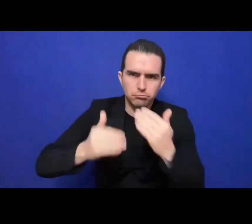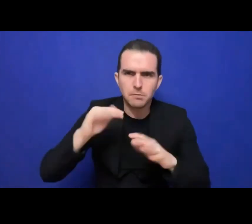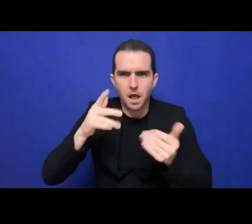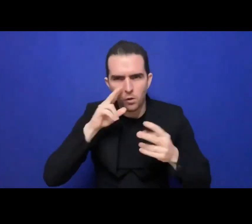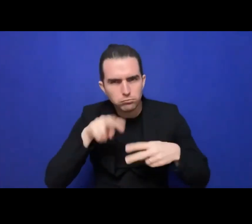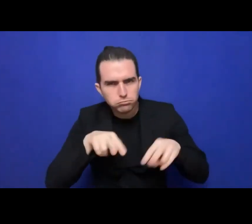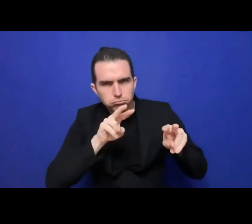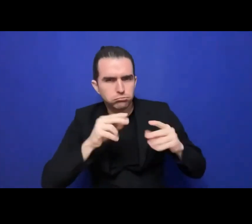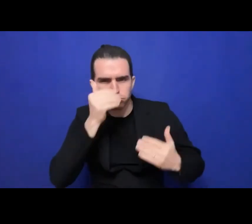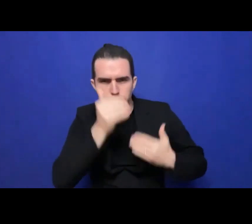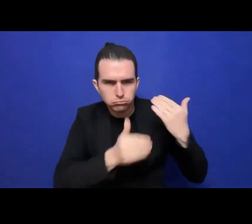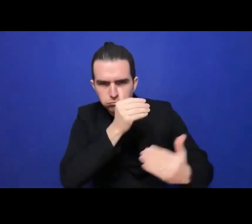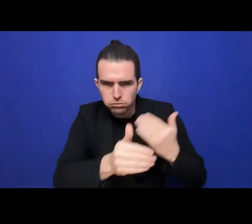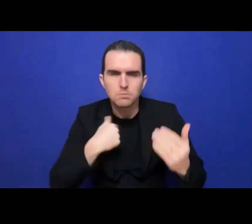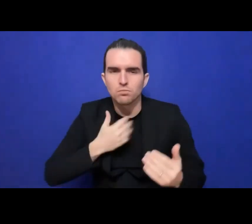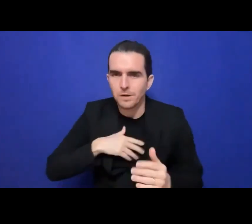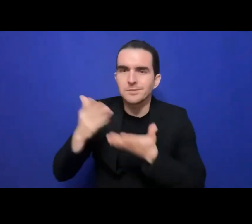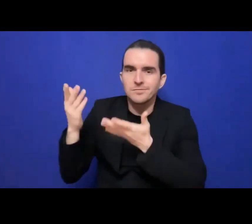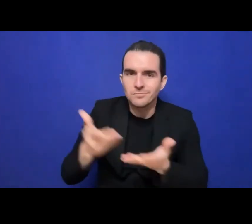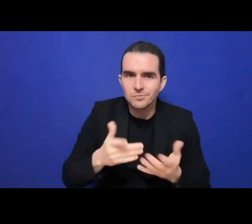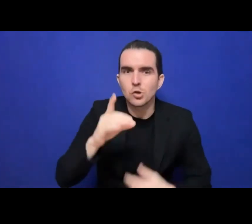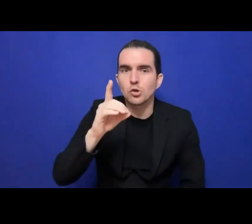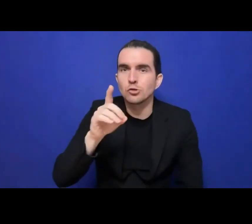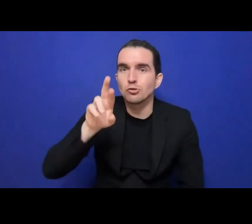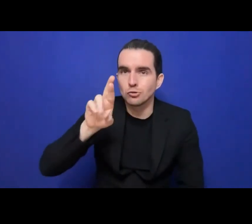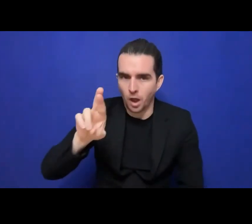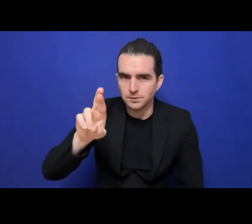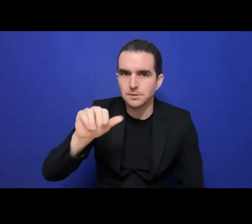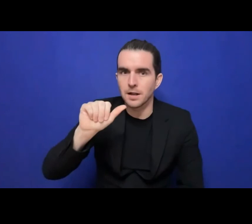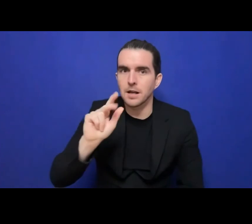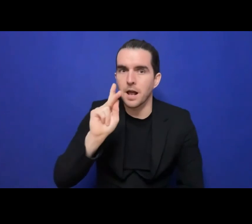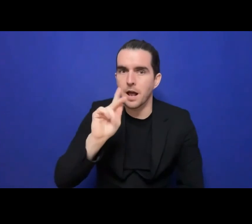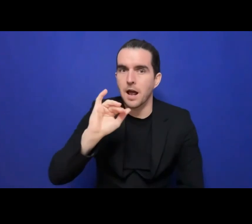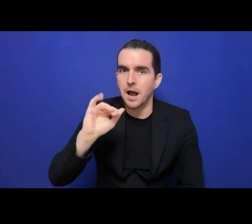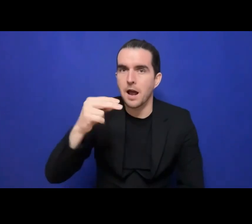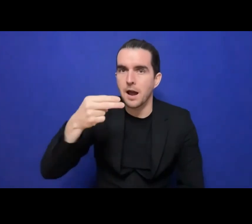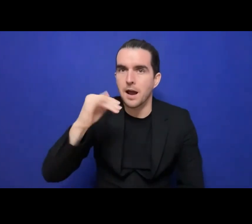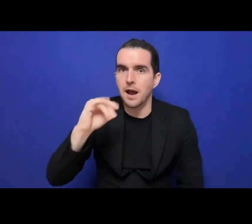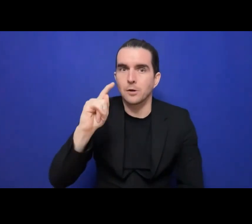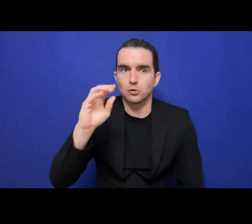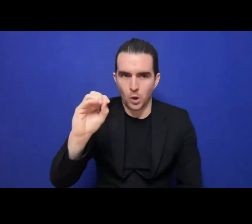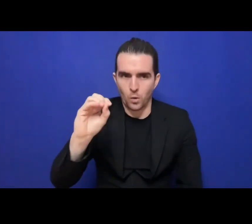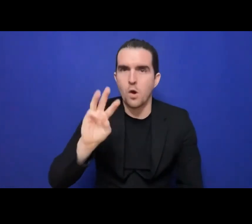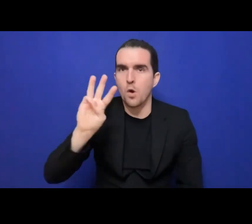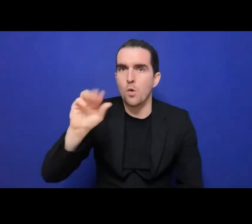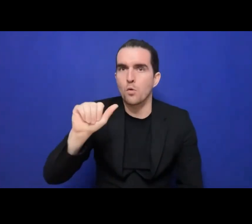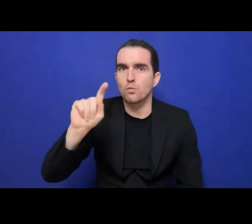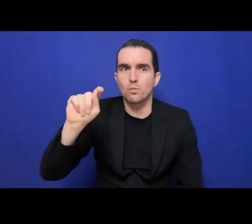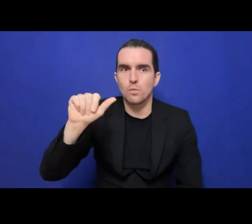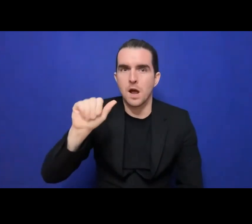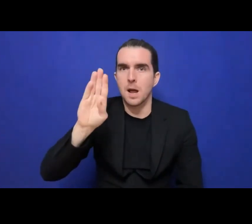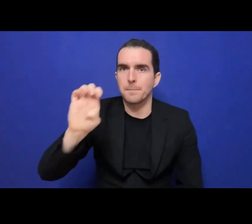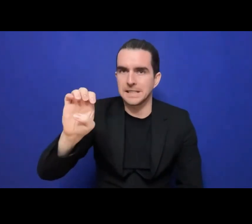and Multi-Stakeholder Partnership and a global movement for accelerating equitable and sustainable progress toward universal health coverage. He led